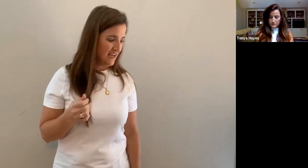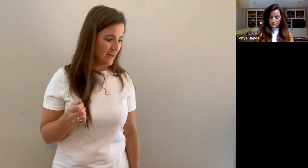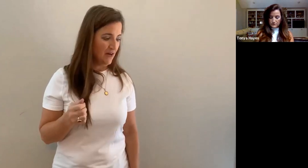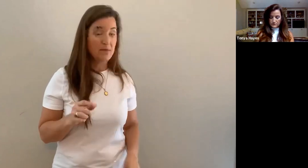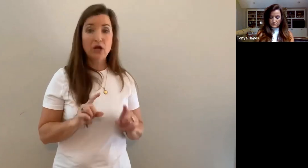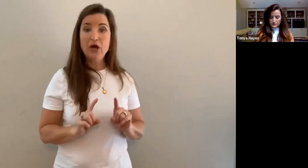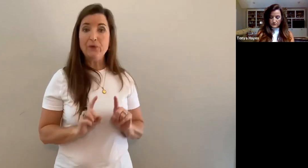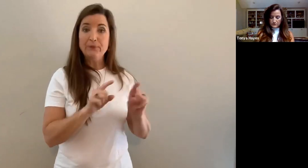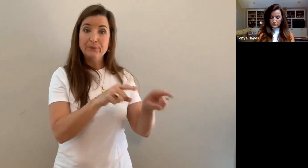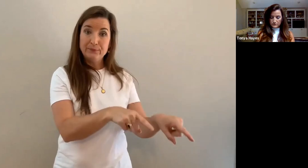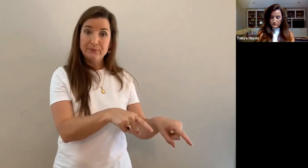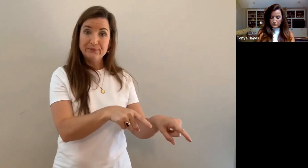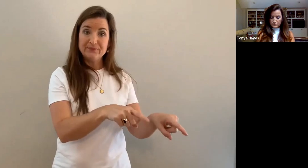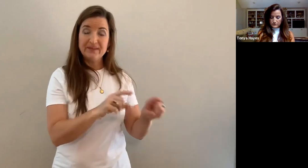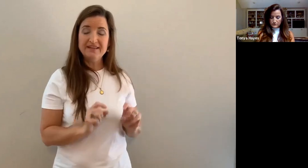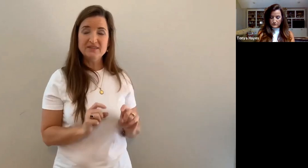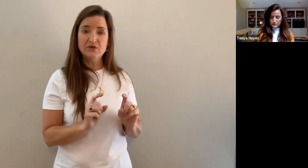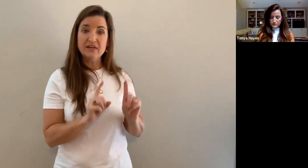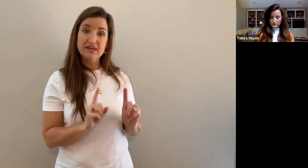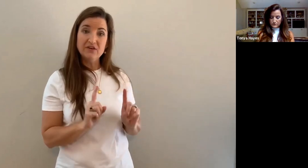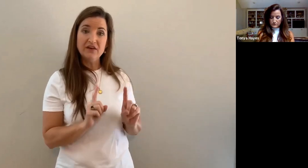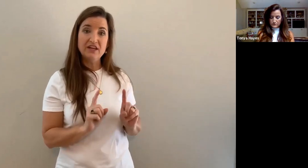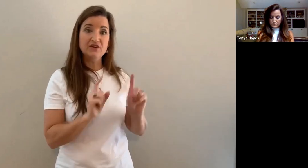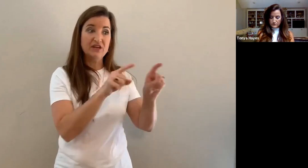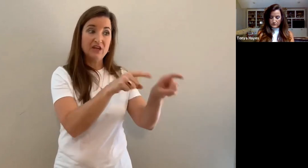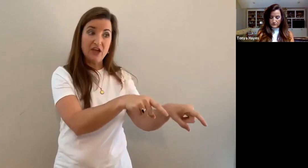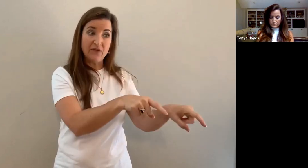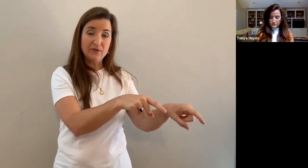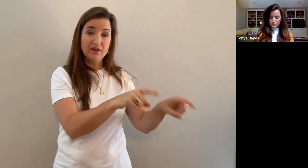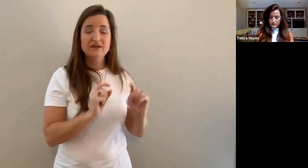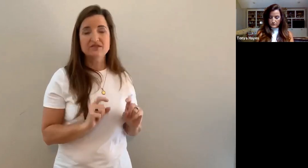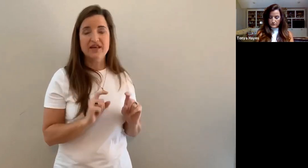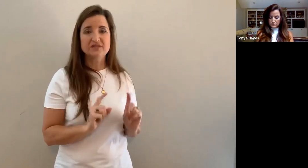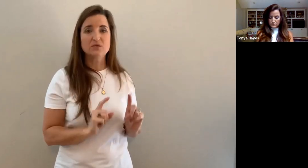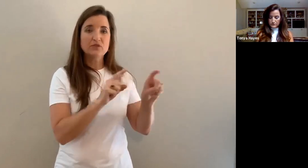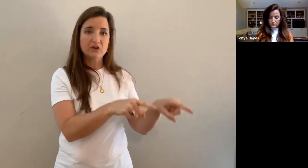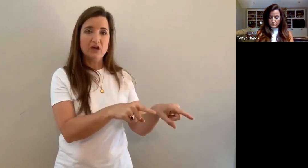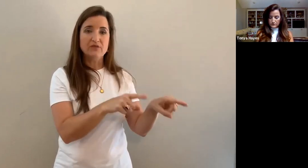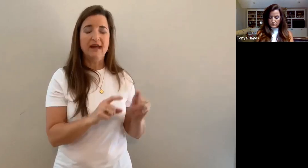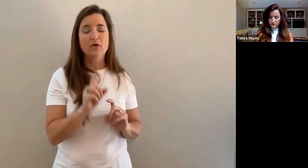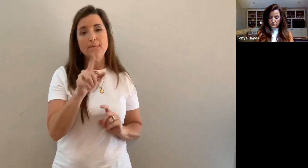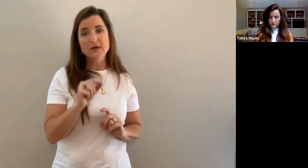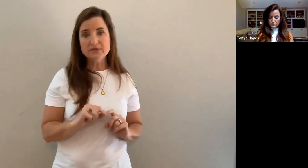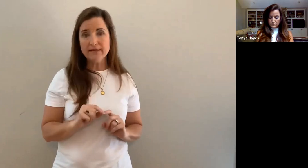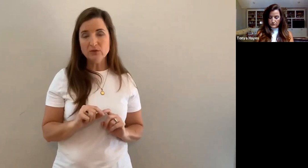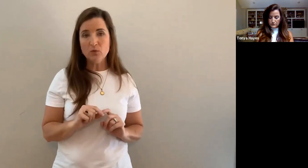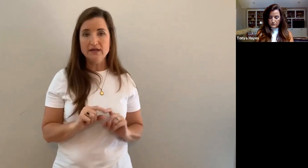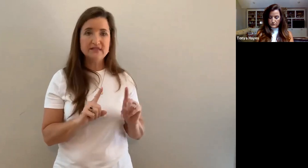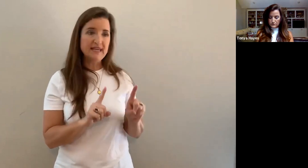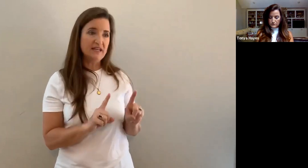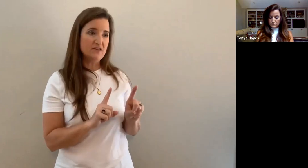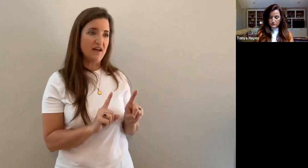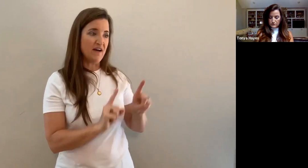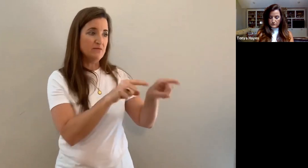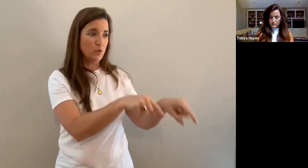go. Okay, so you're here and you're gonna go. So that's the word for go. Now, most of my little